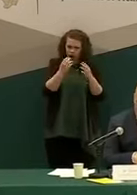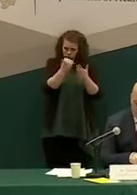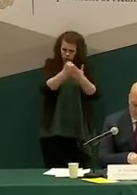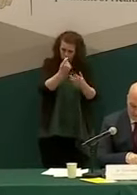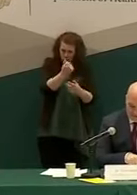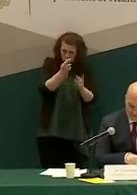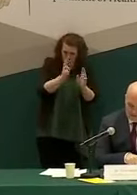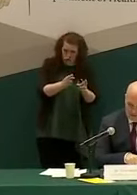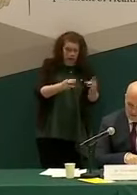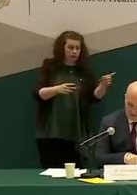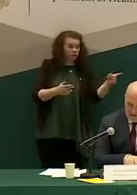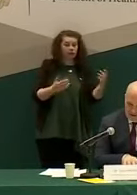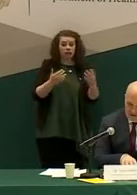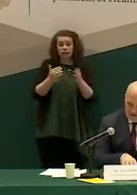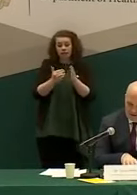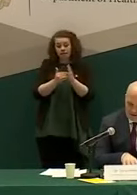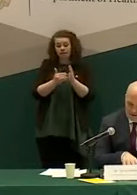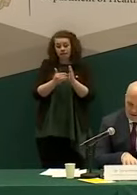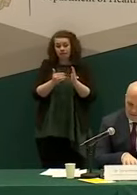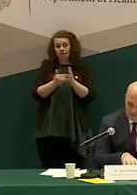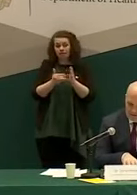period of time that we have now